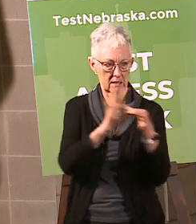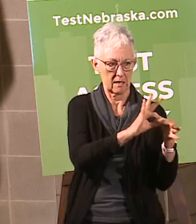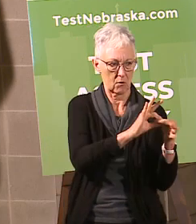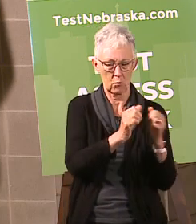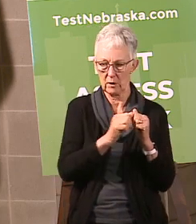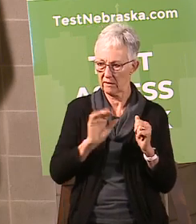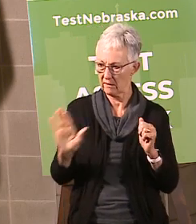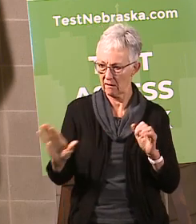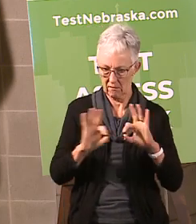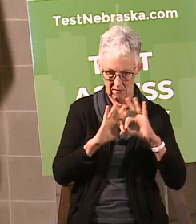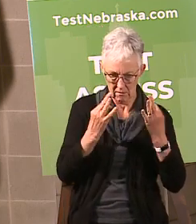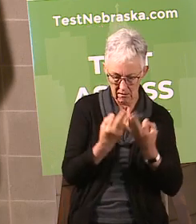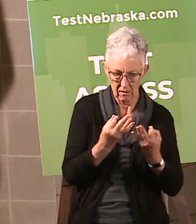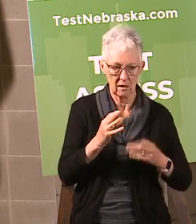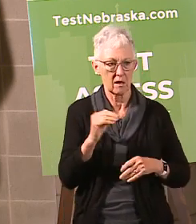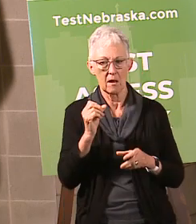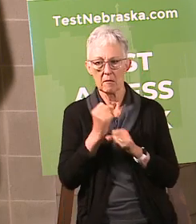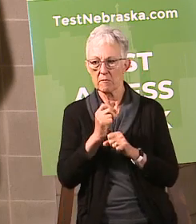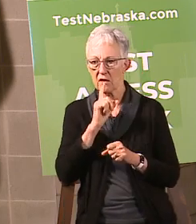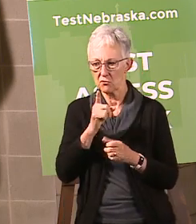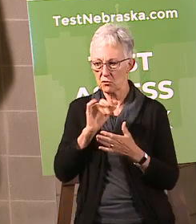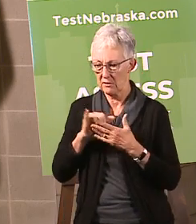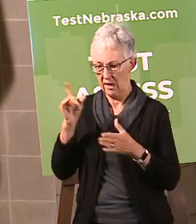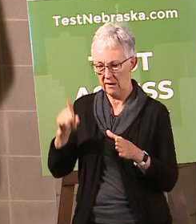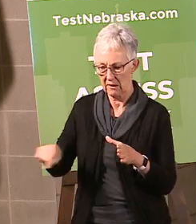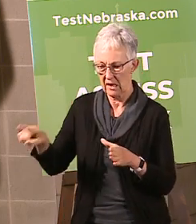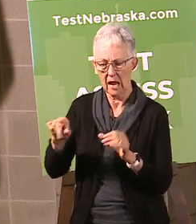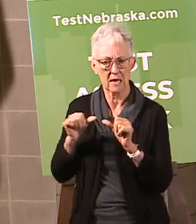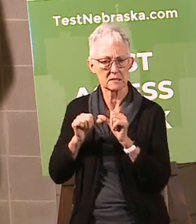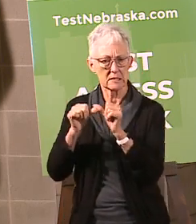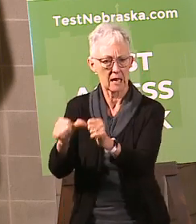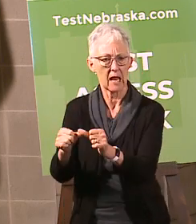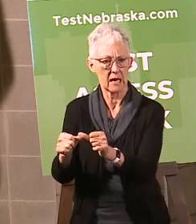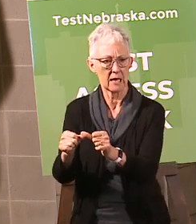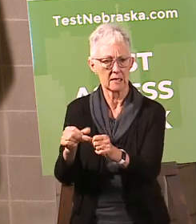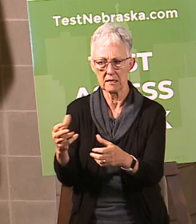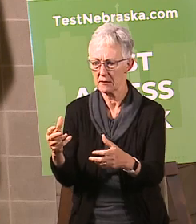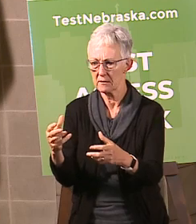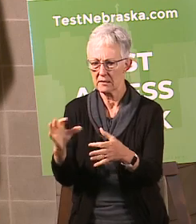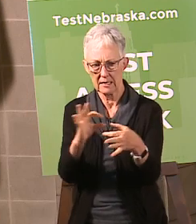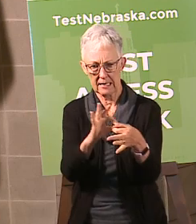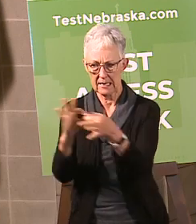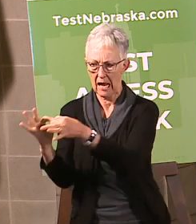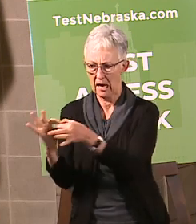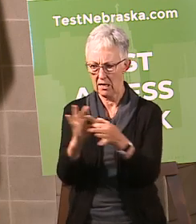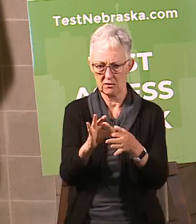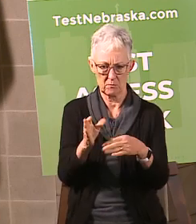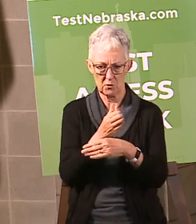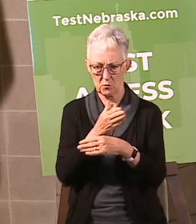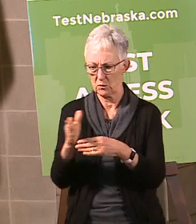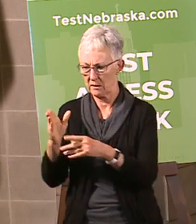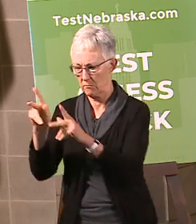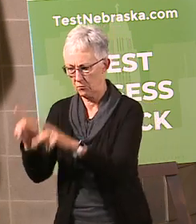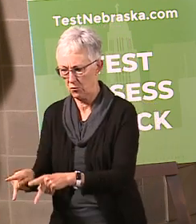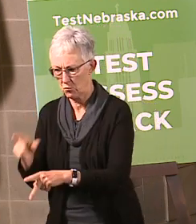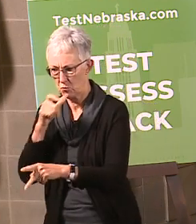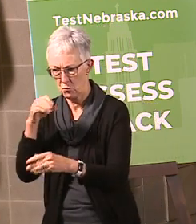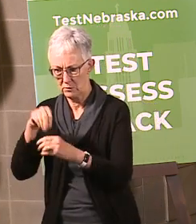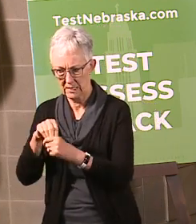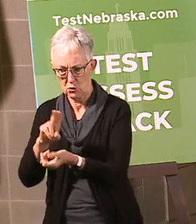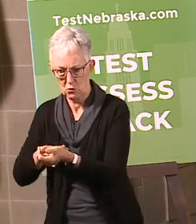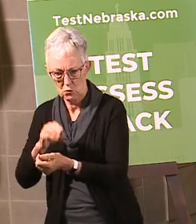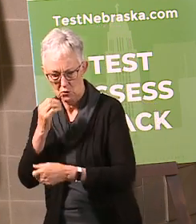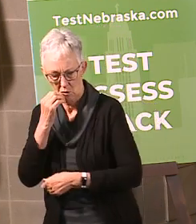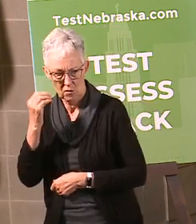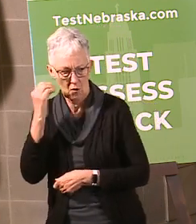world, and to make sure that they're staying engaged. I've really been appreciative of the governor's emphasis of long-term care, specifically of